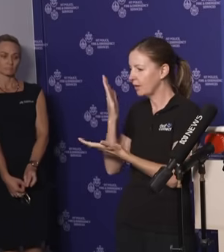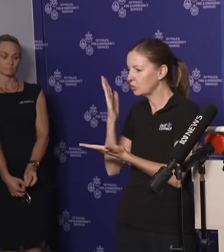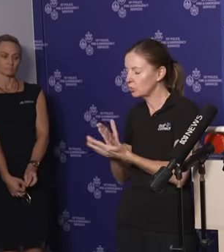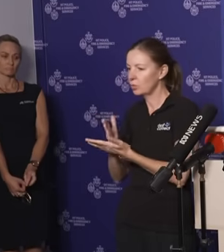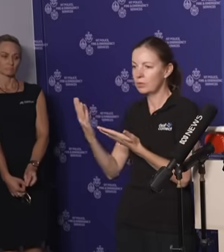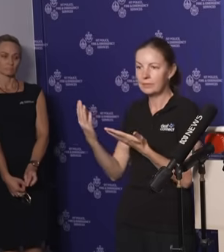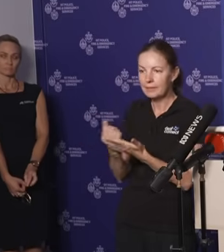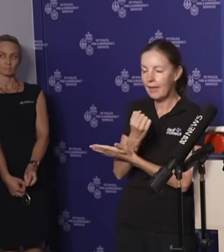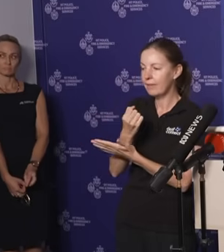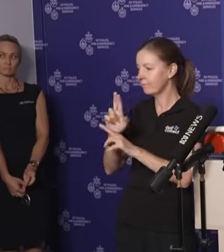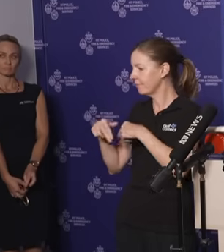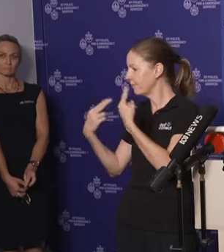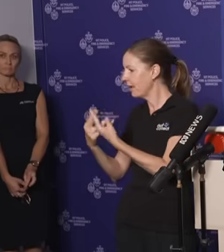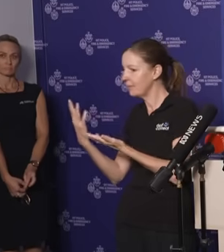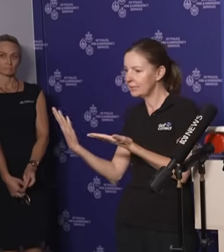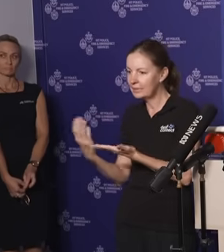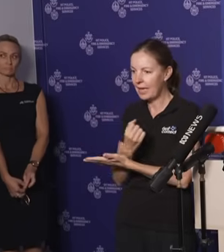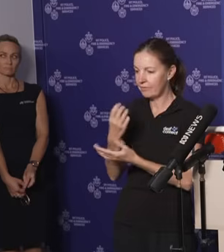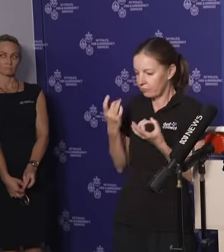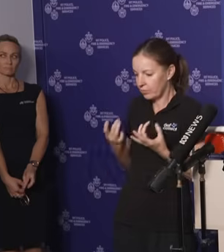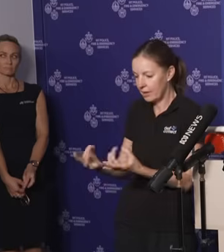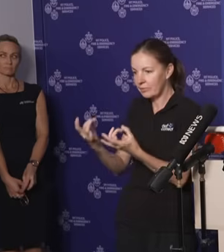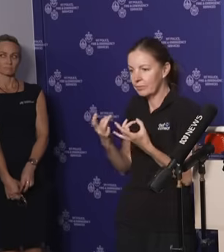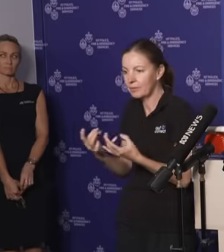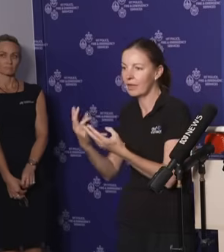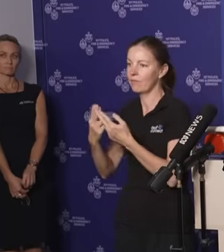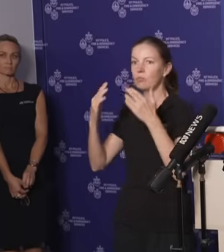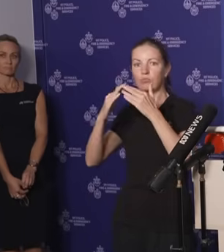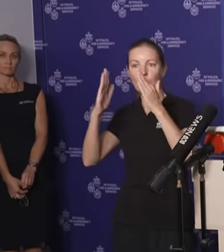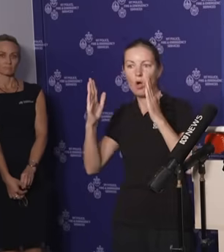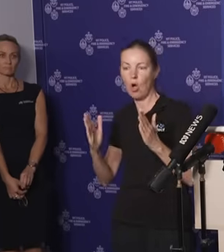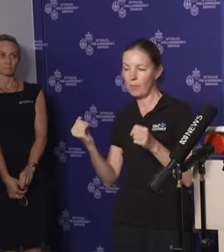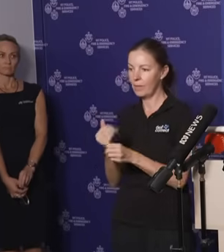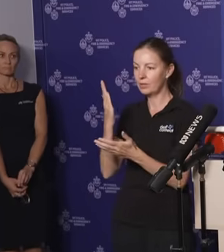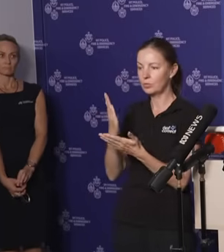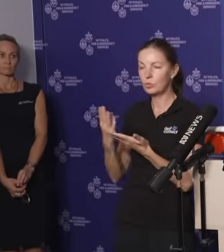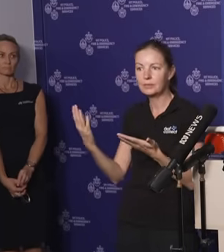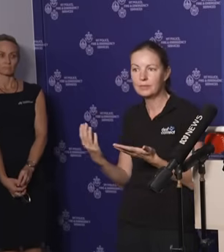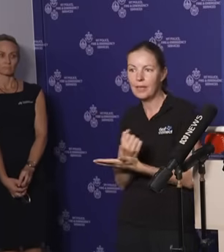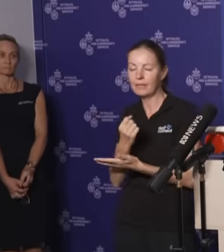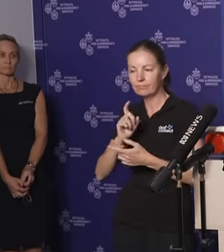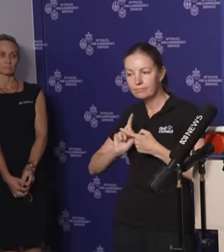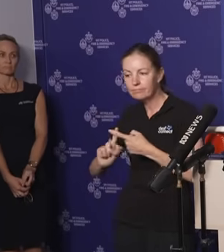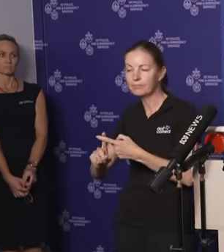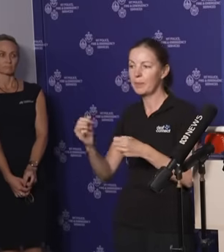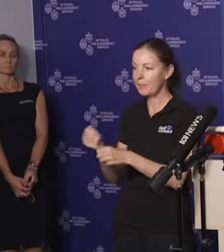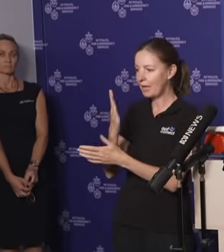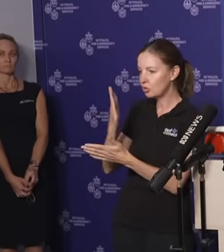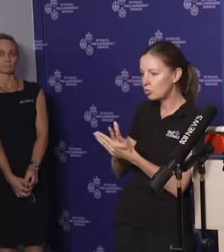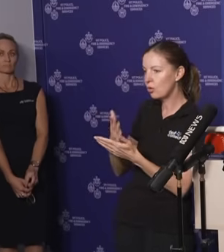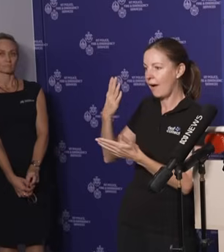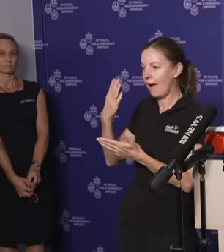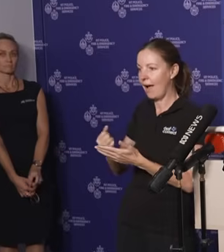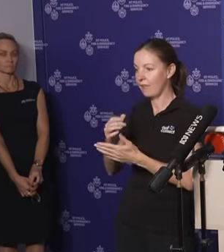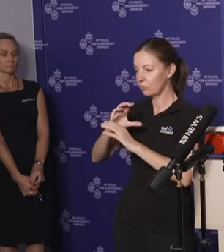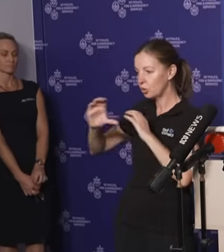to make sure that the final preparations are undertaken for the security of their home, and to make sure that they've got their communication systems